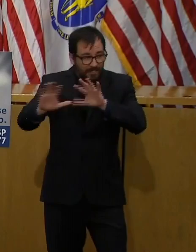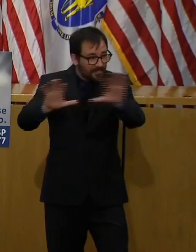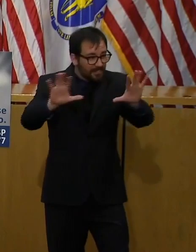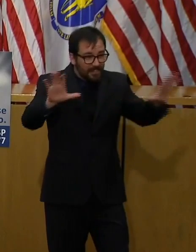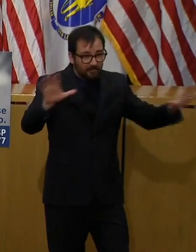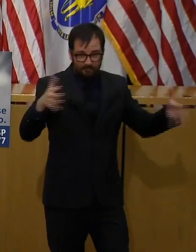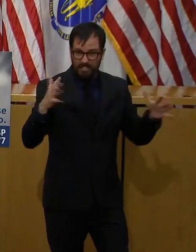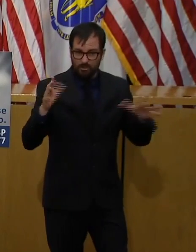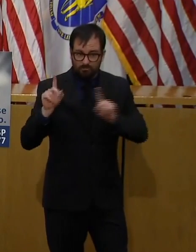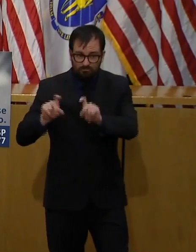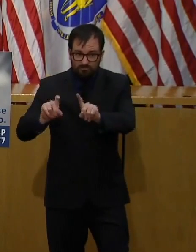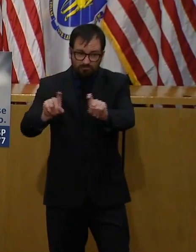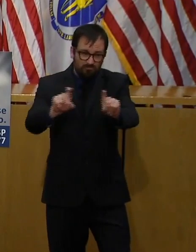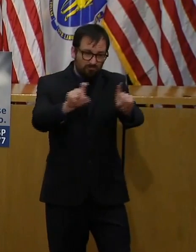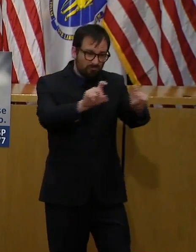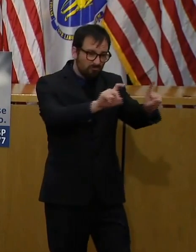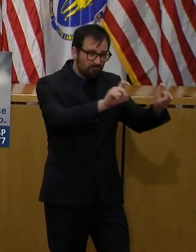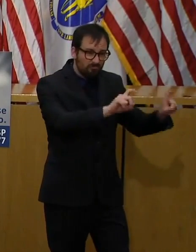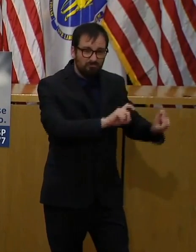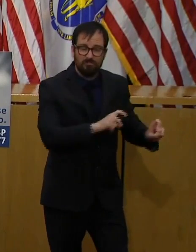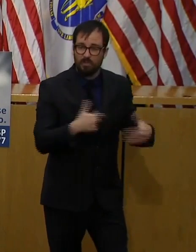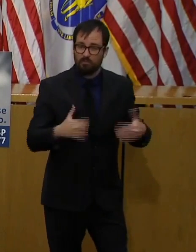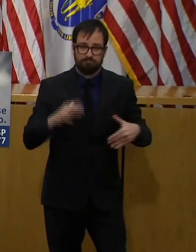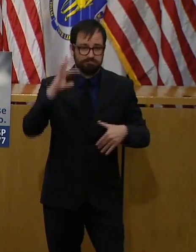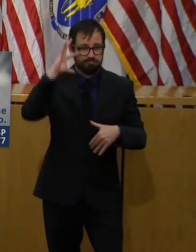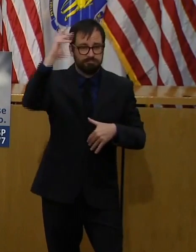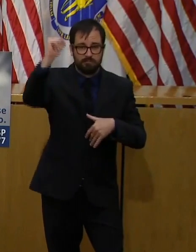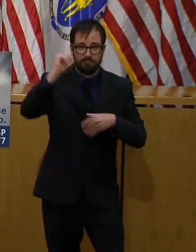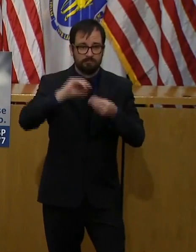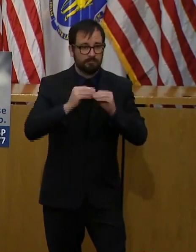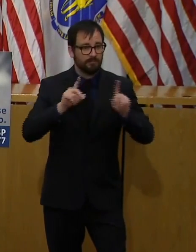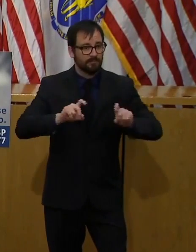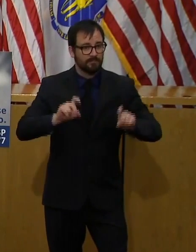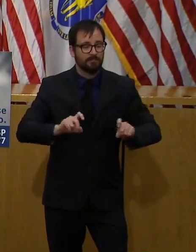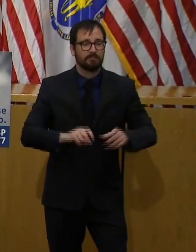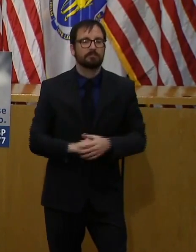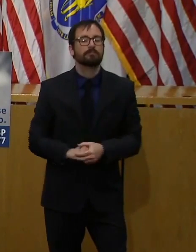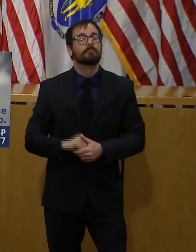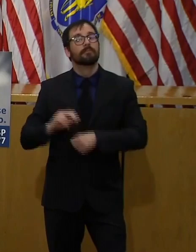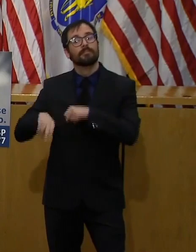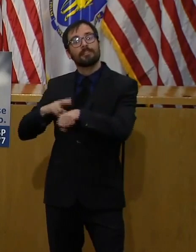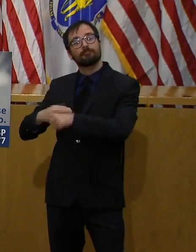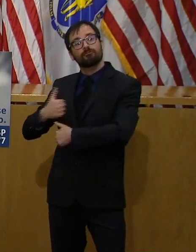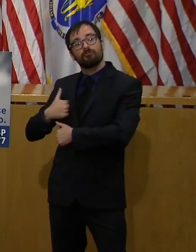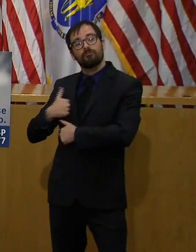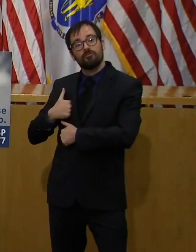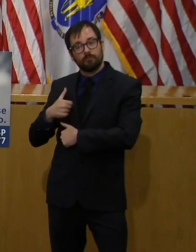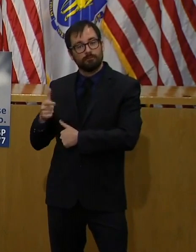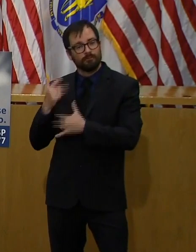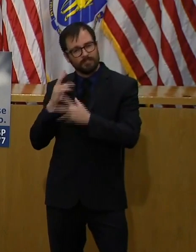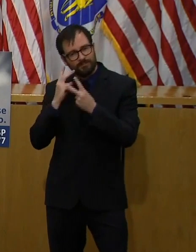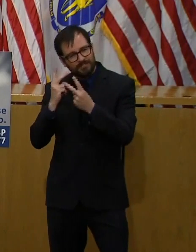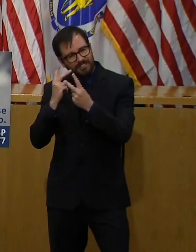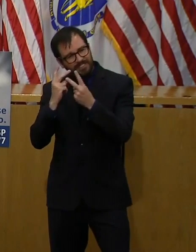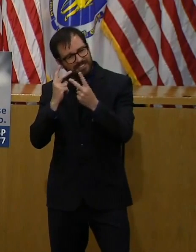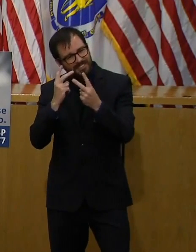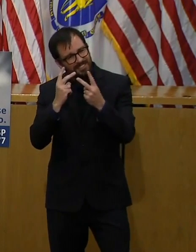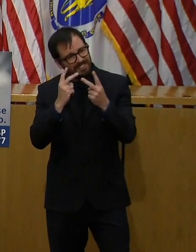Today, the National Guard is visiting another 11 facilities and will complete 1,349